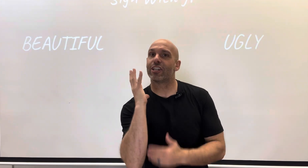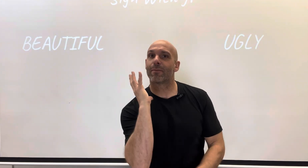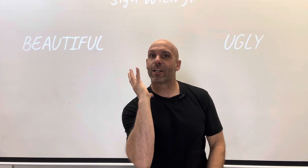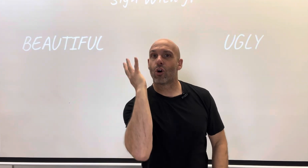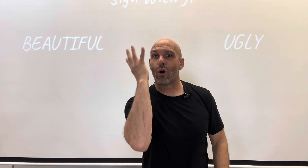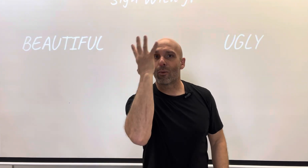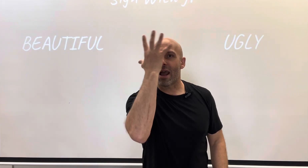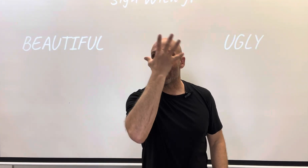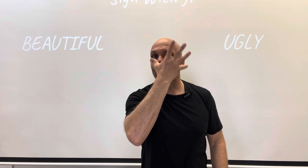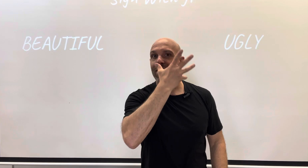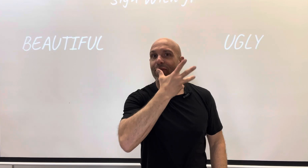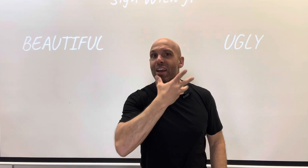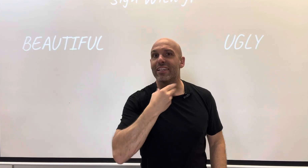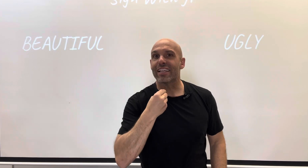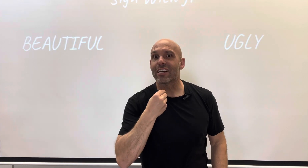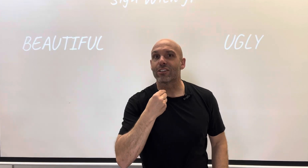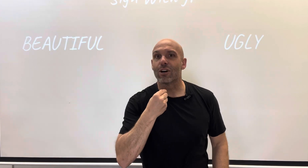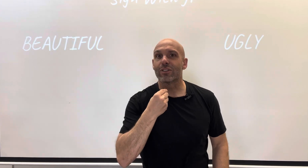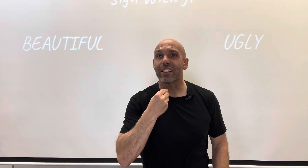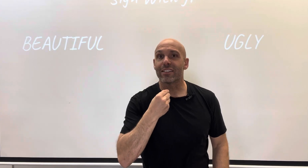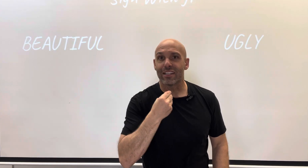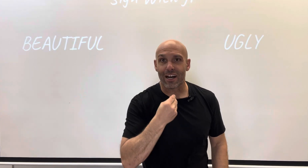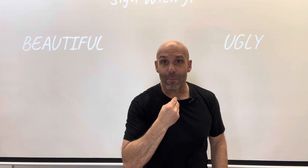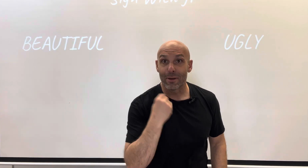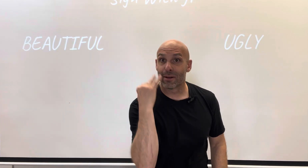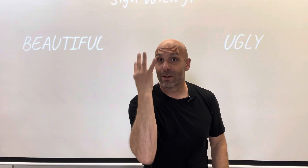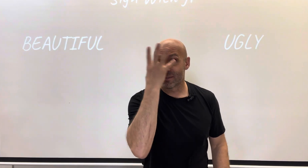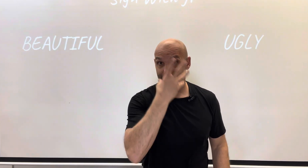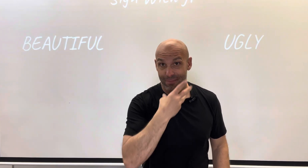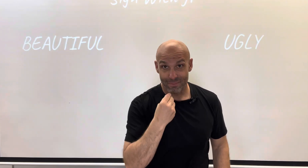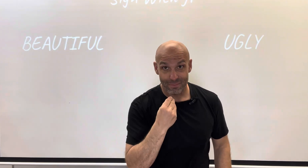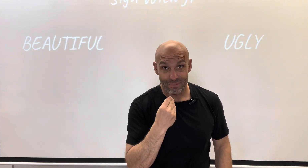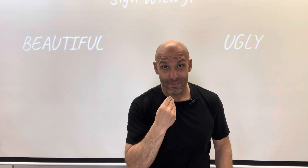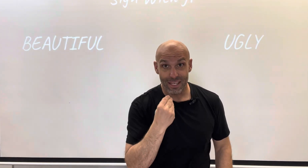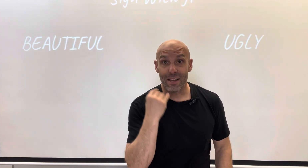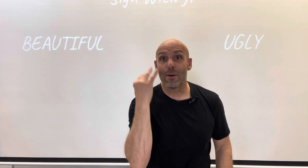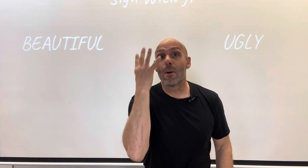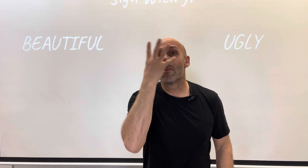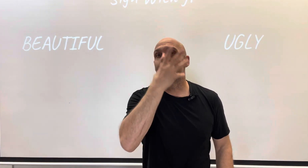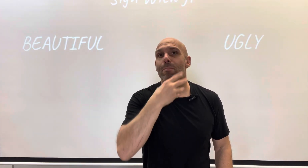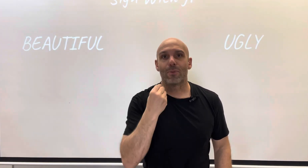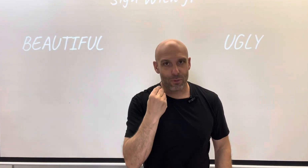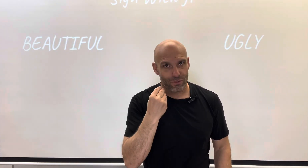I'm going to go around my face and close it up. Okay? Beautiful.